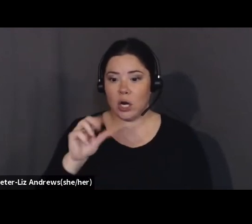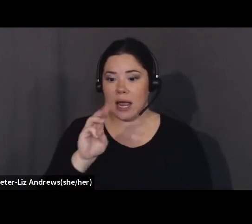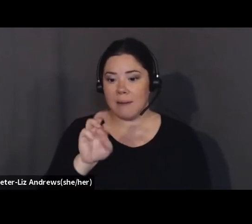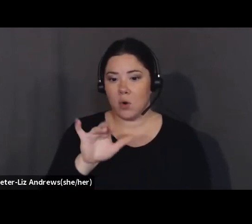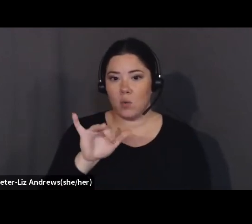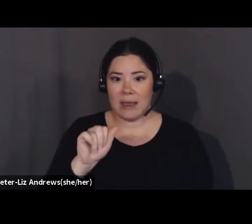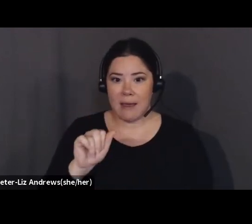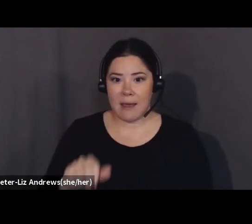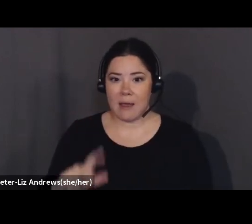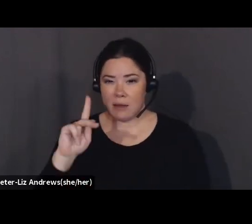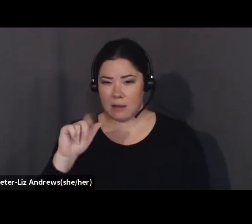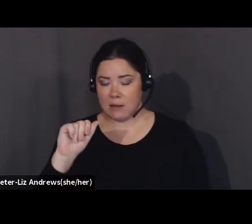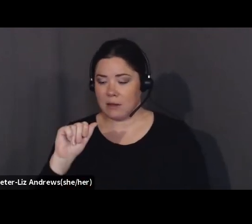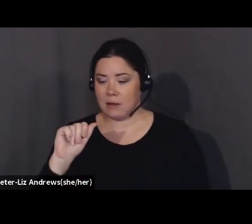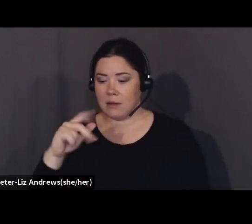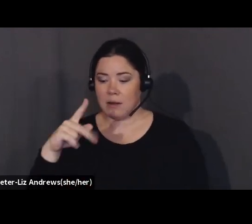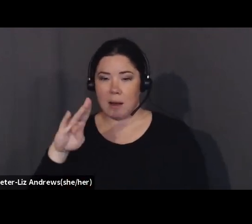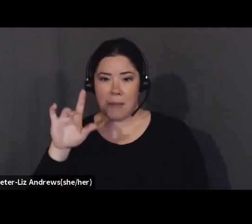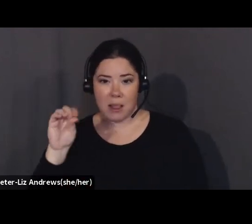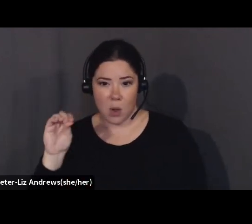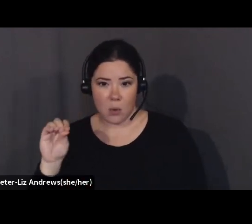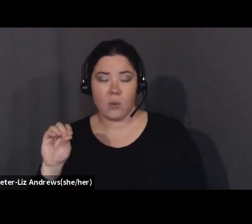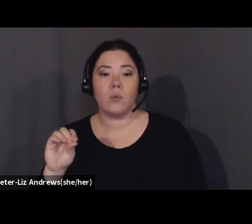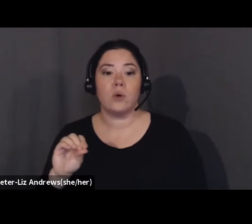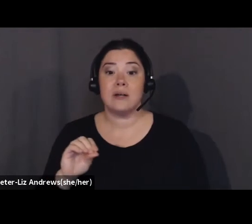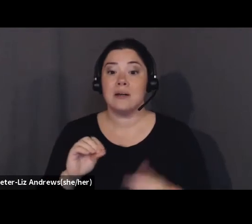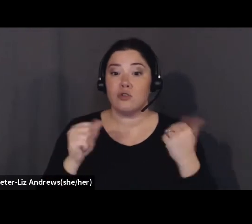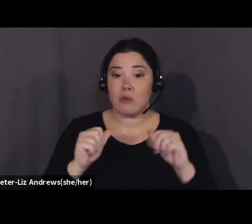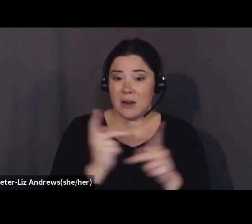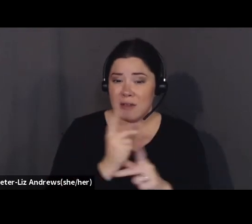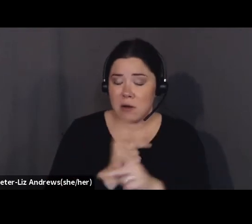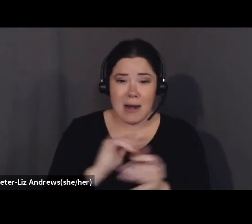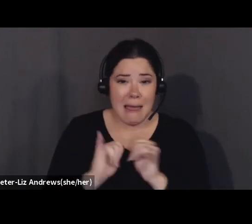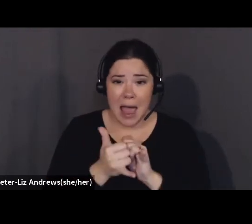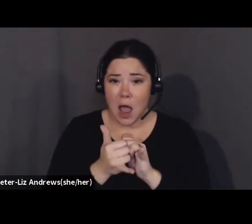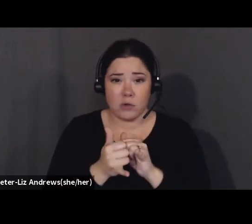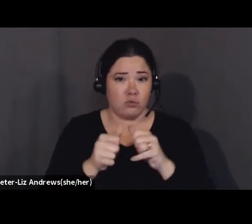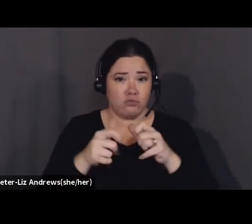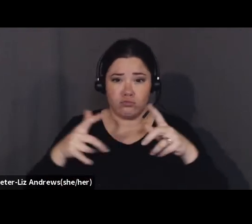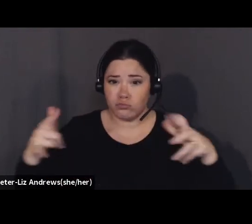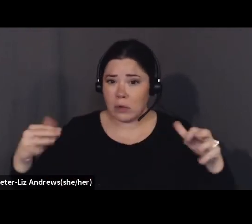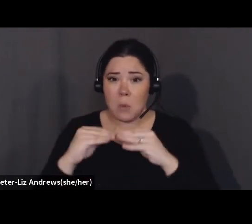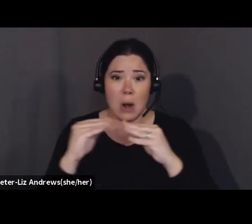to experiment with different models to organize, manage, and expand housing-based supportive services